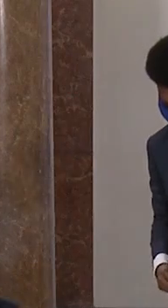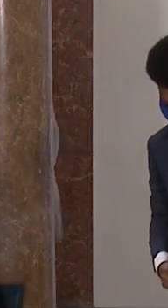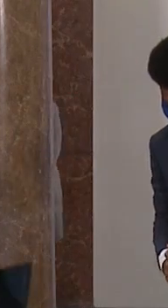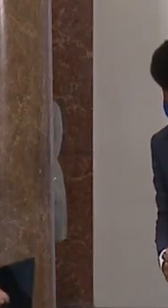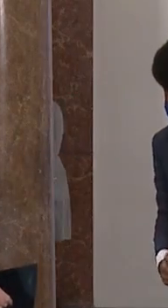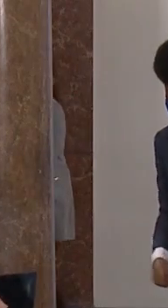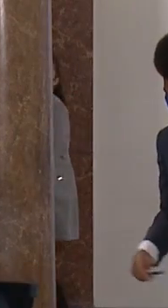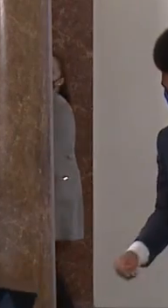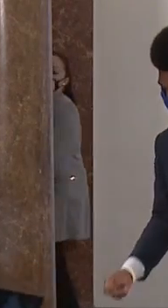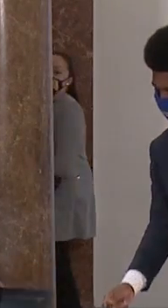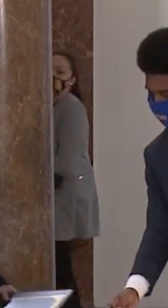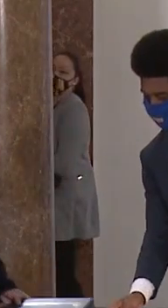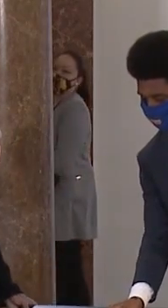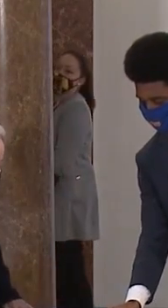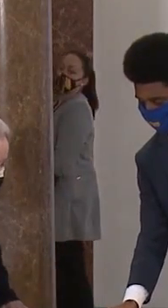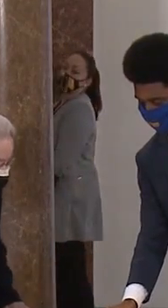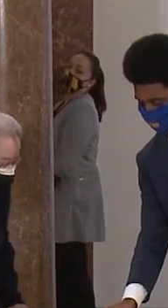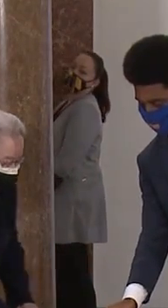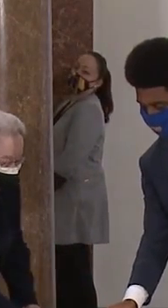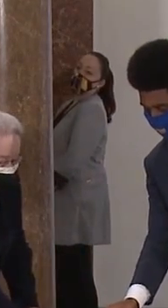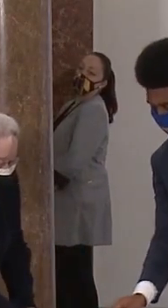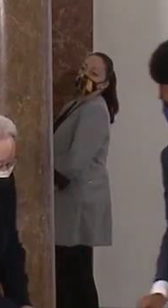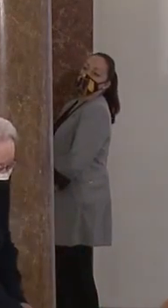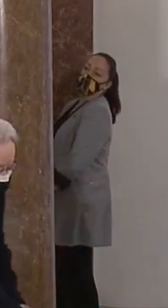Mm-hmm. All right. Thank you, Your Honor.